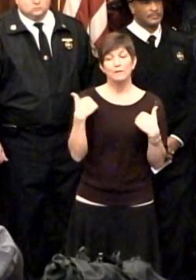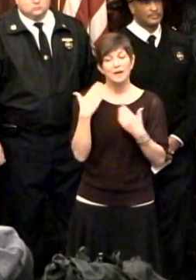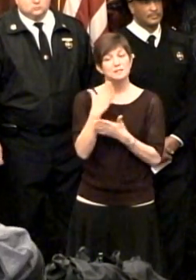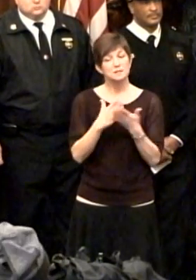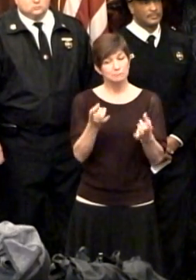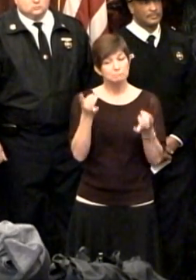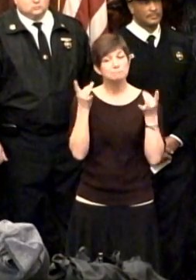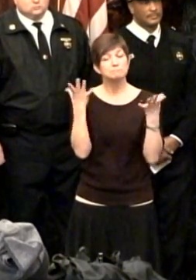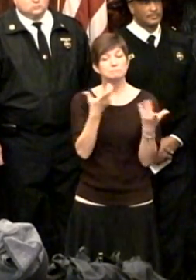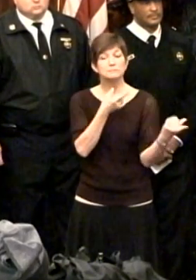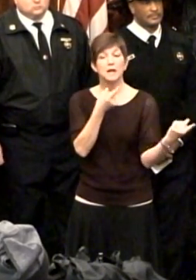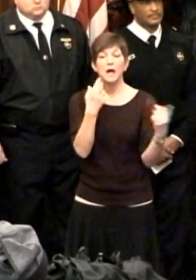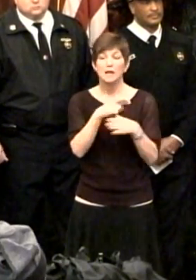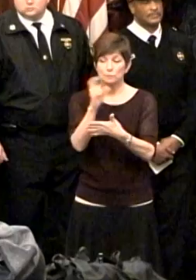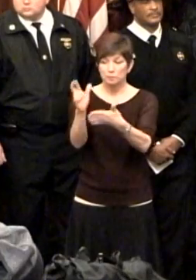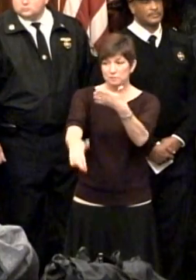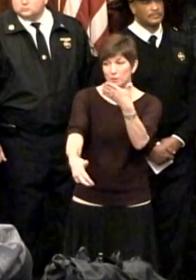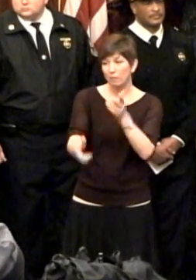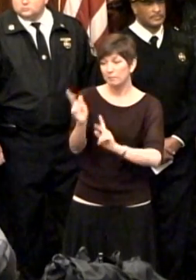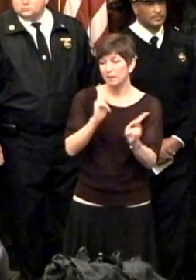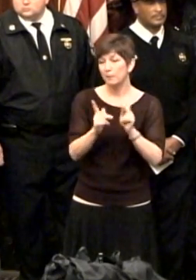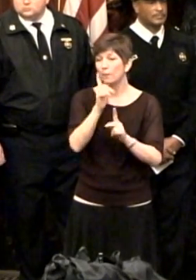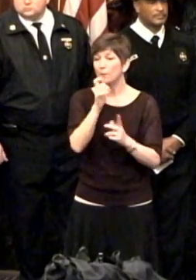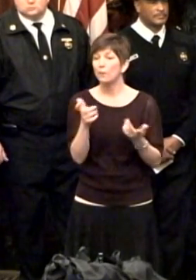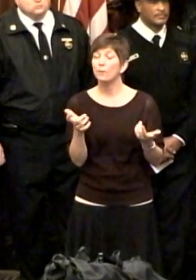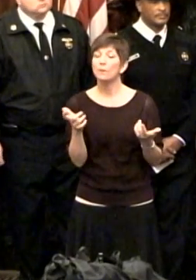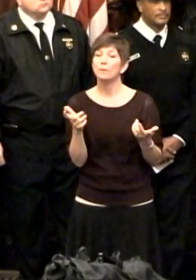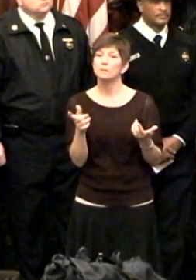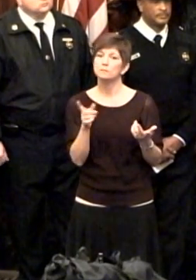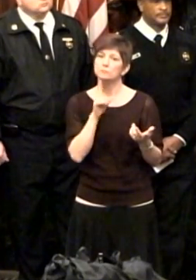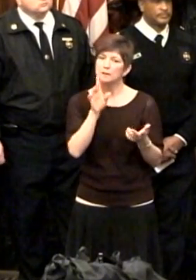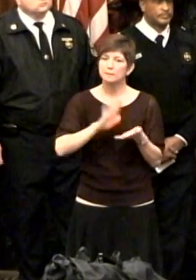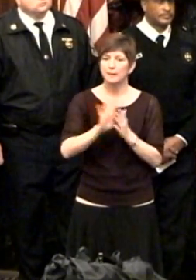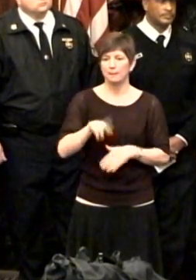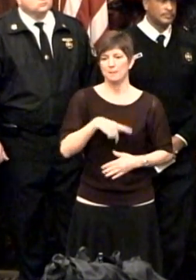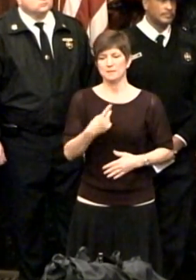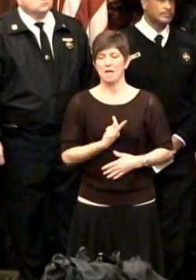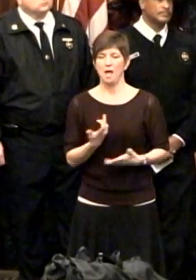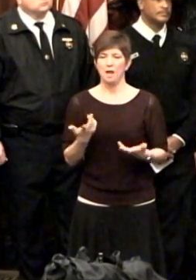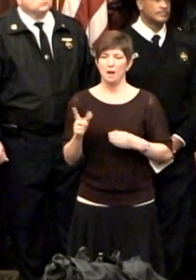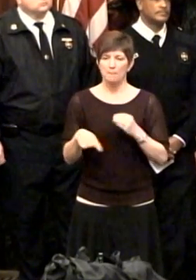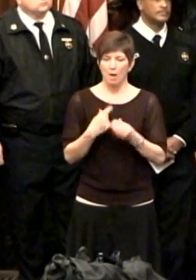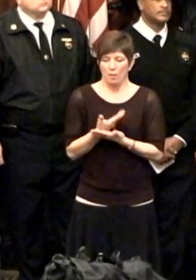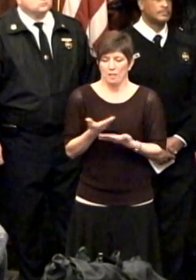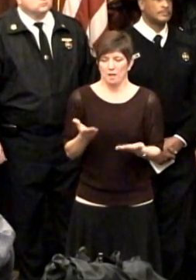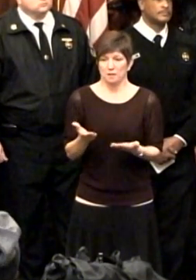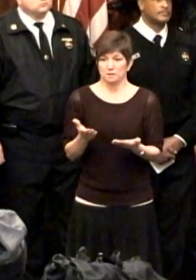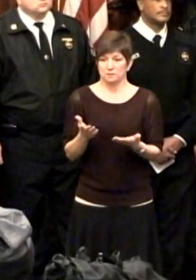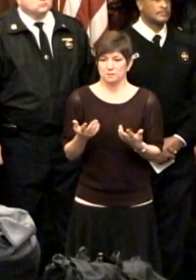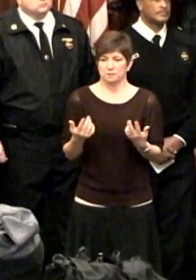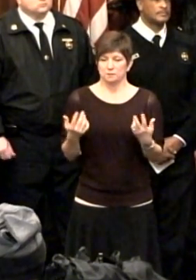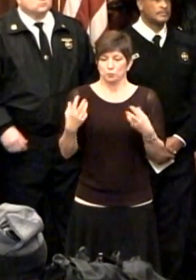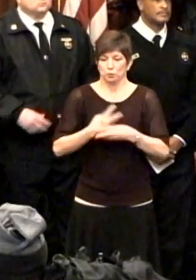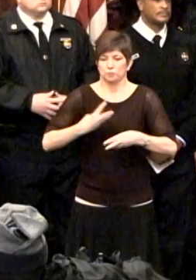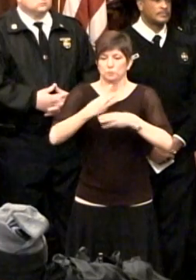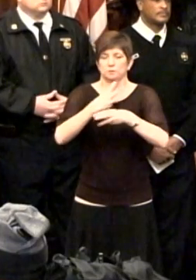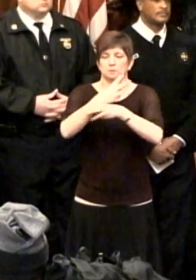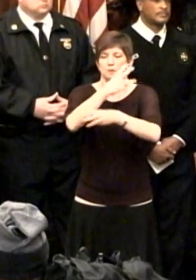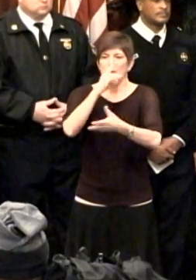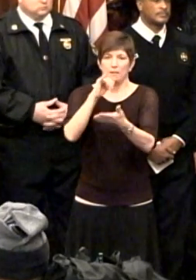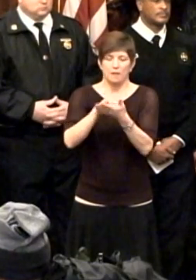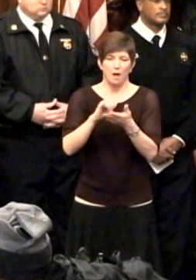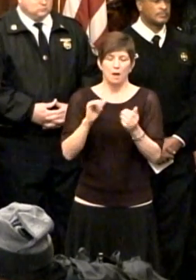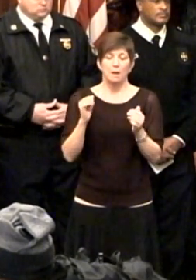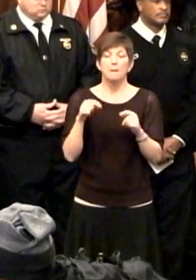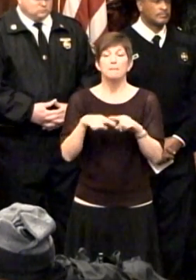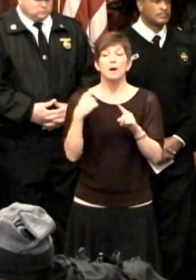tragedies as a result of, folks who got really upset about things, and then it escalates into something else. What we